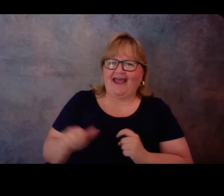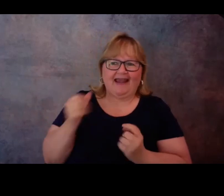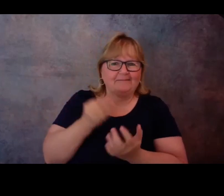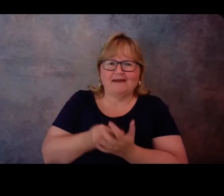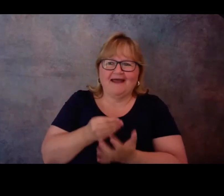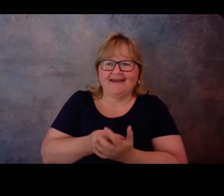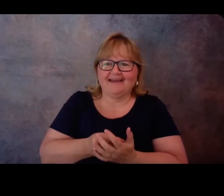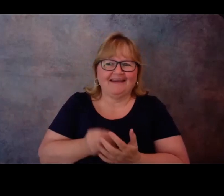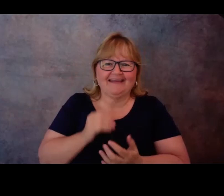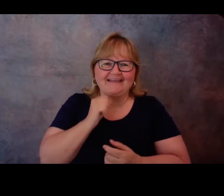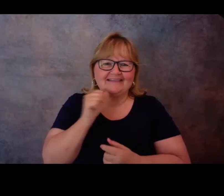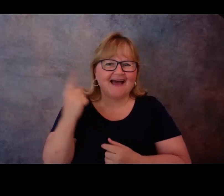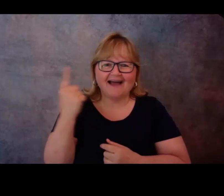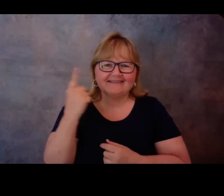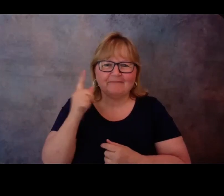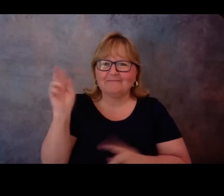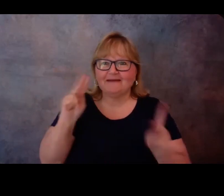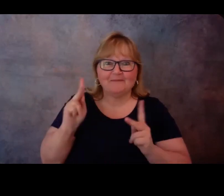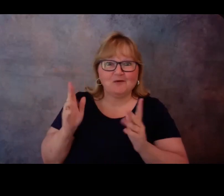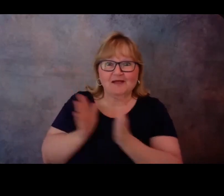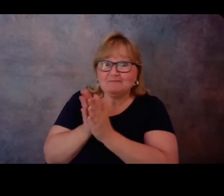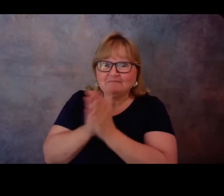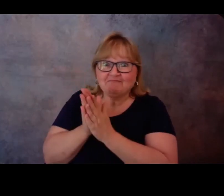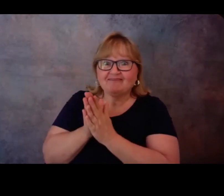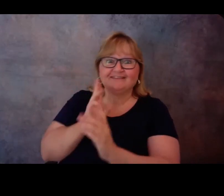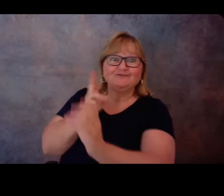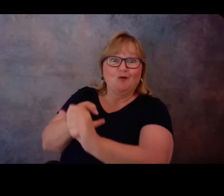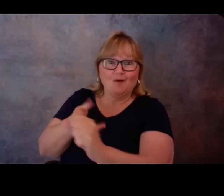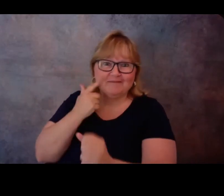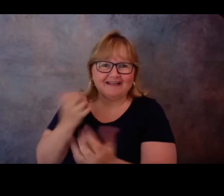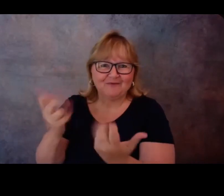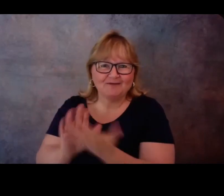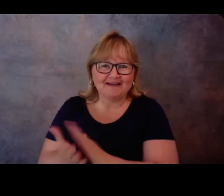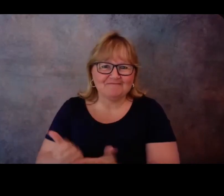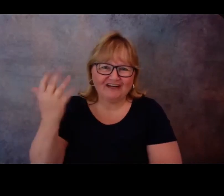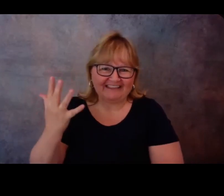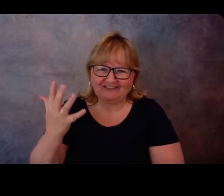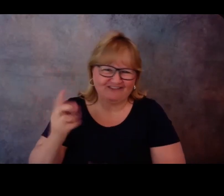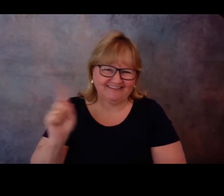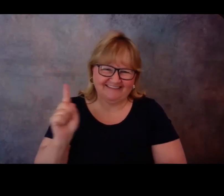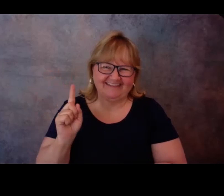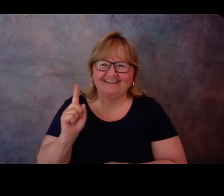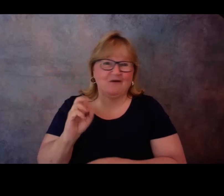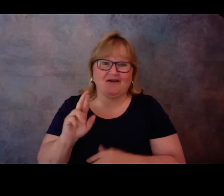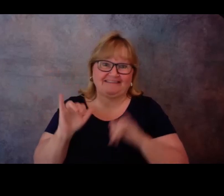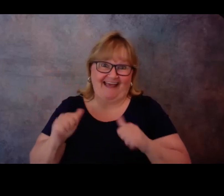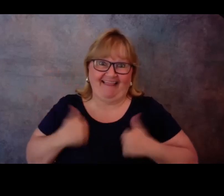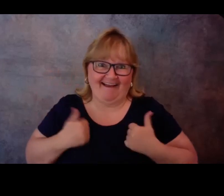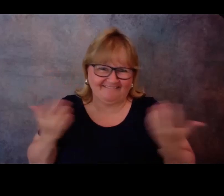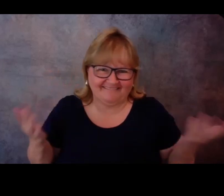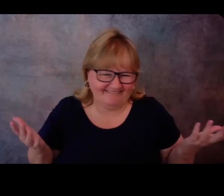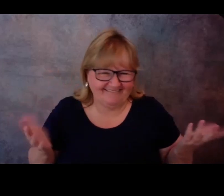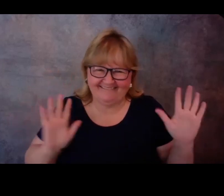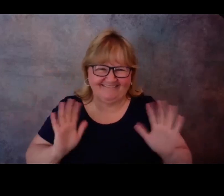you would willingly chase in order to grow rich, let's put it that way, or even stay alive.